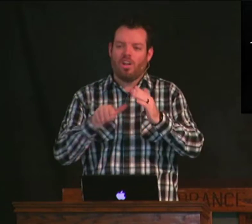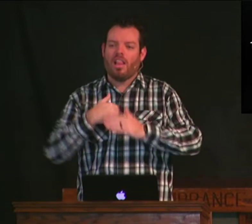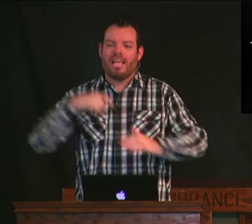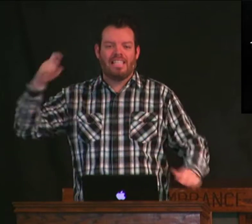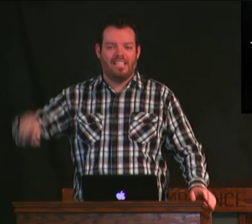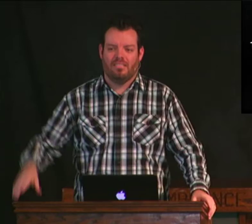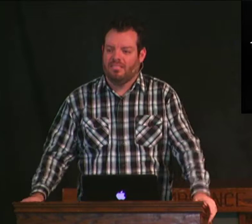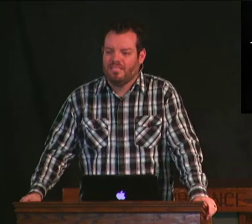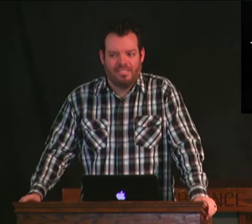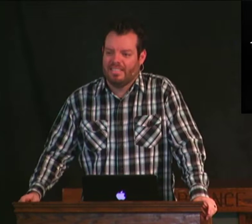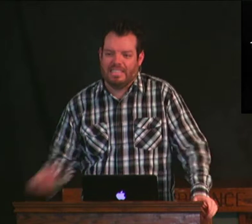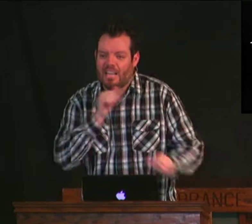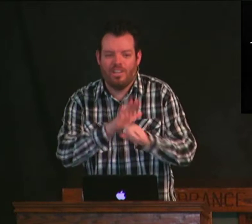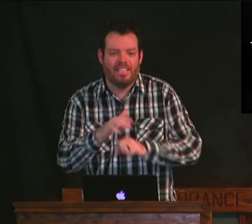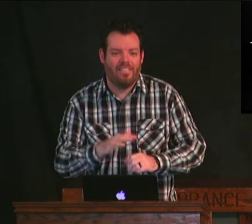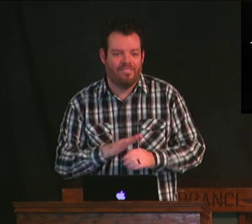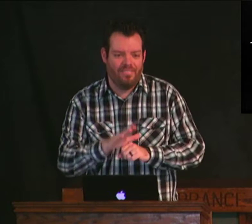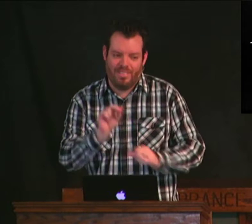all I need. Not good enough. No.